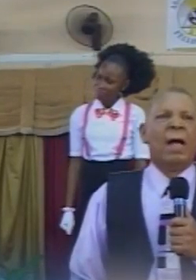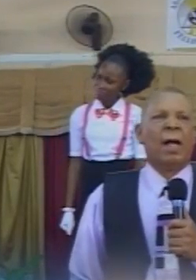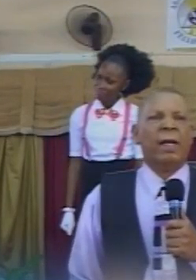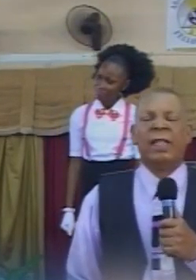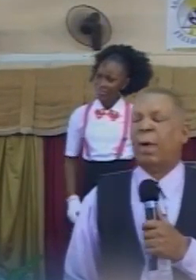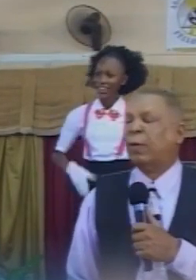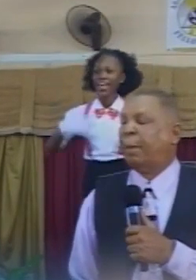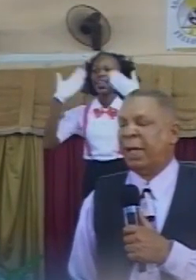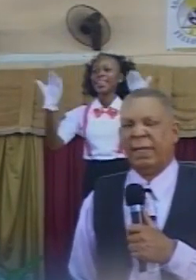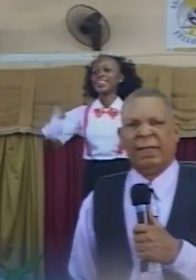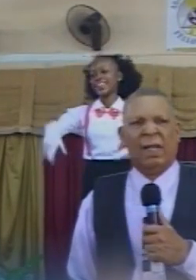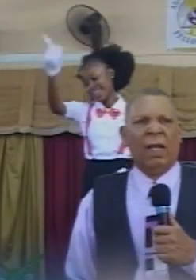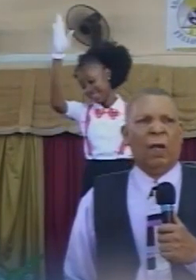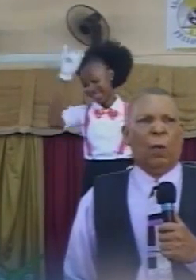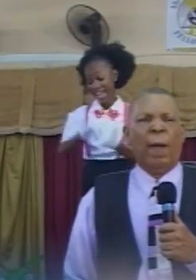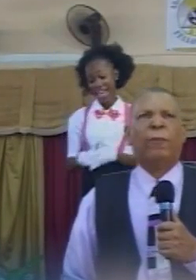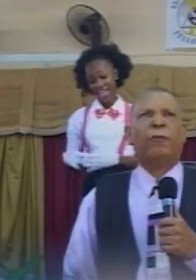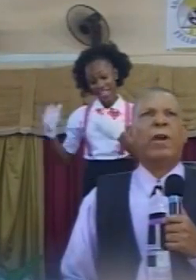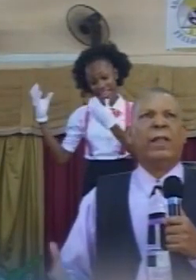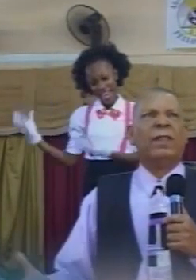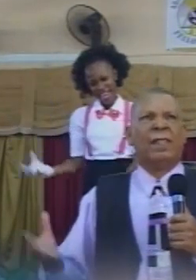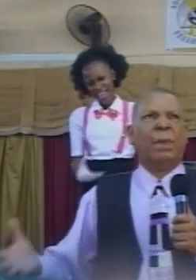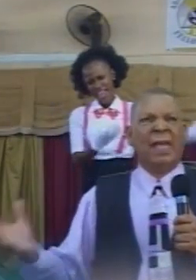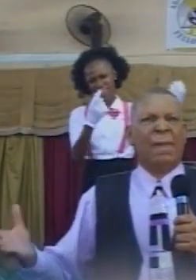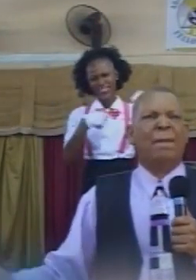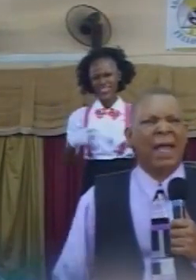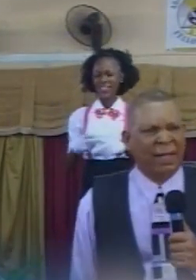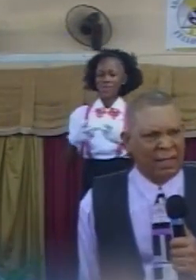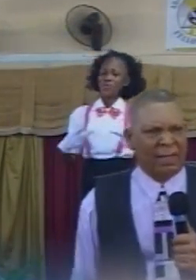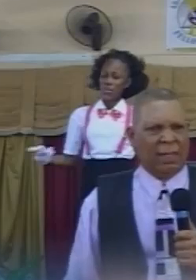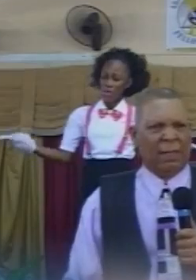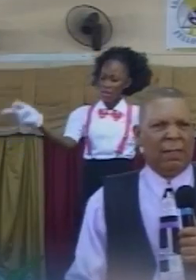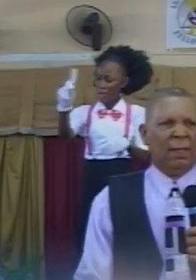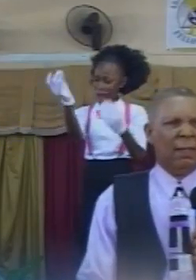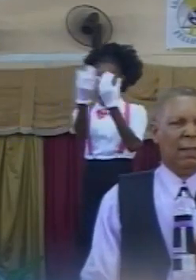I thank God he has brought me to a place where I'm free to speak my mind.